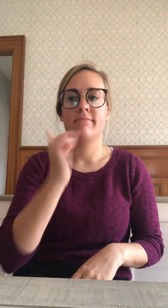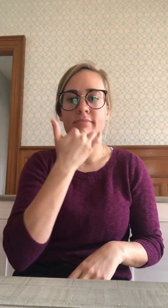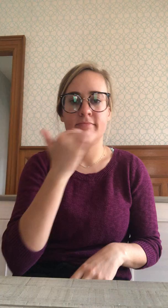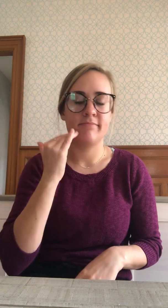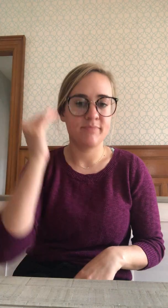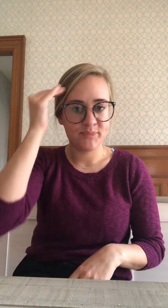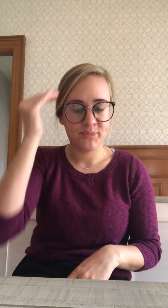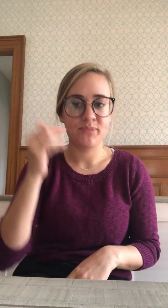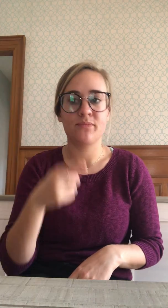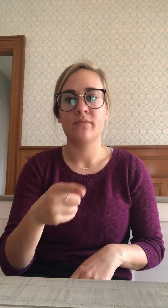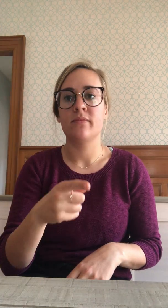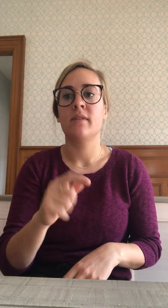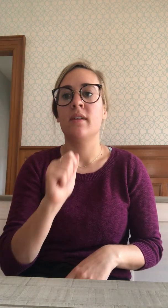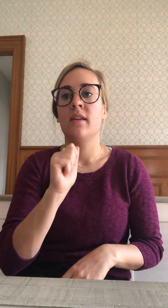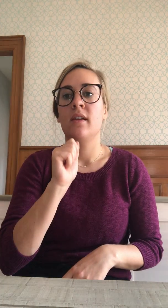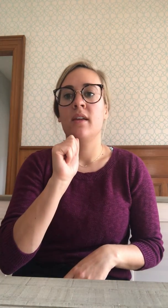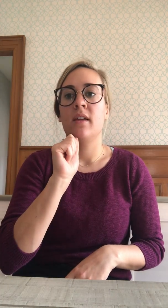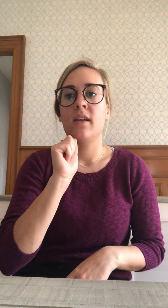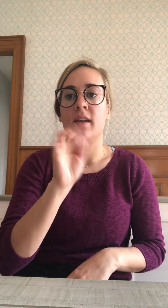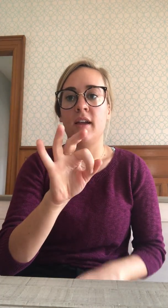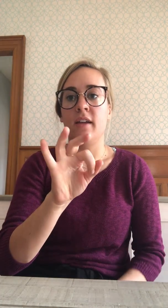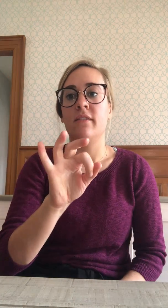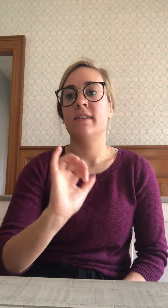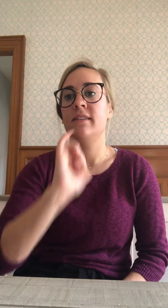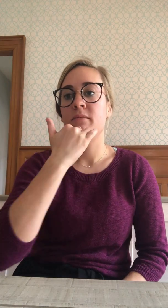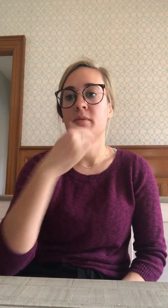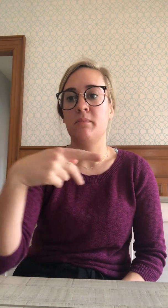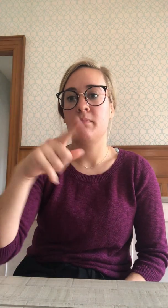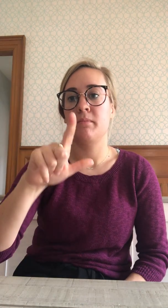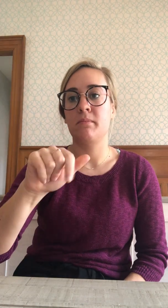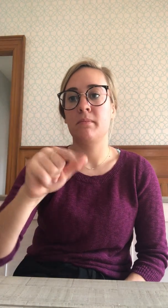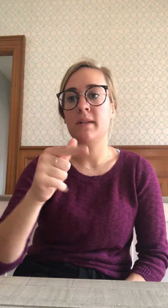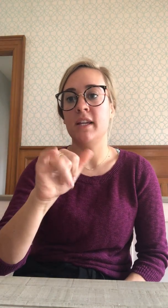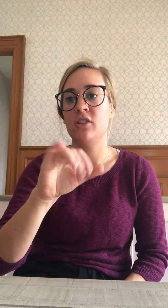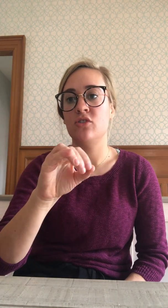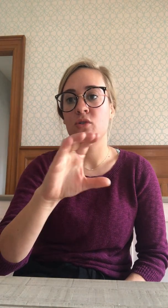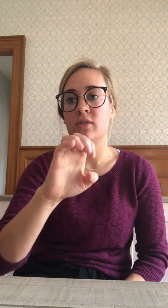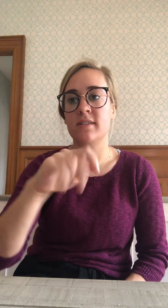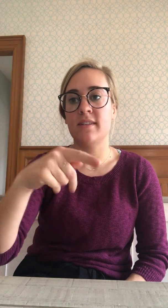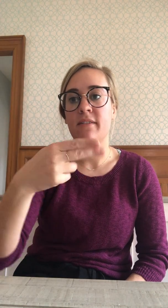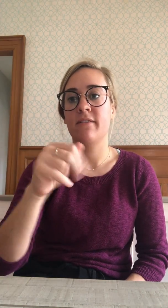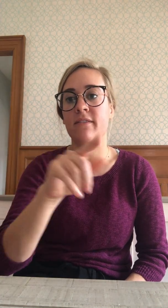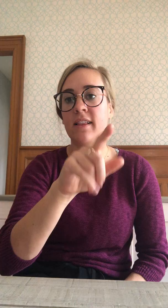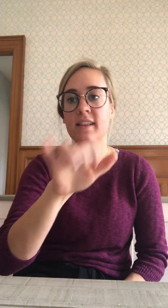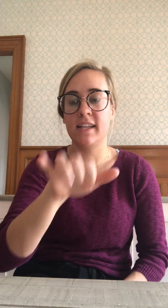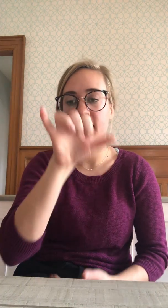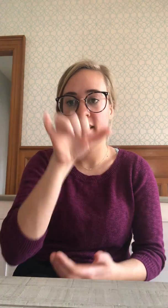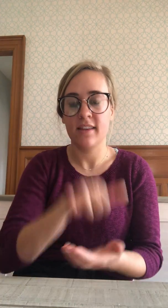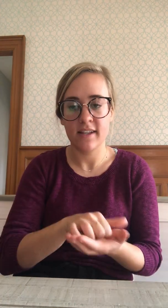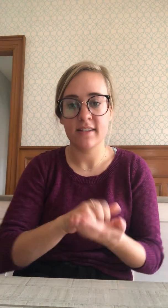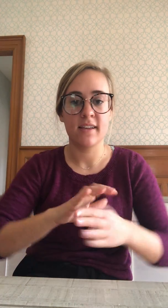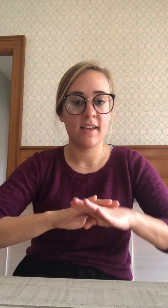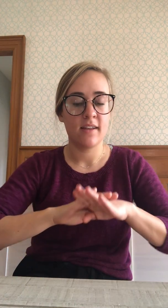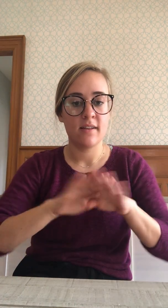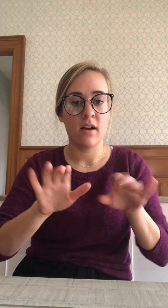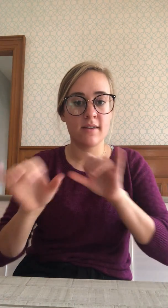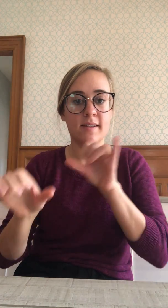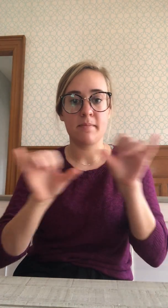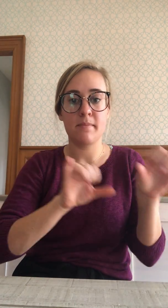a deformational plagiocephaly. Deformational plagiocephaly is an asymmetric head shape due to external